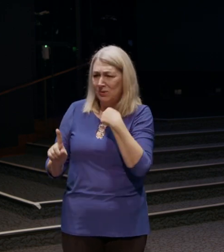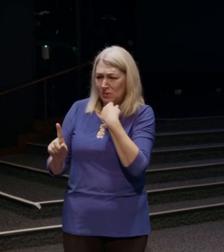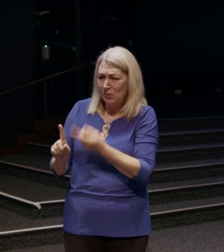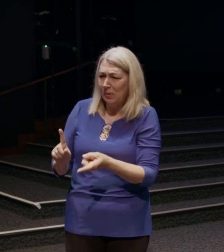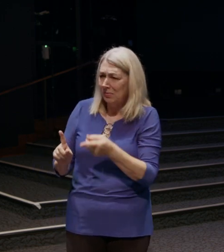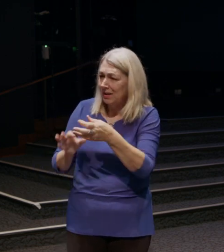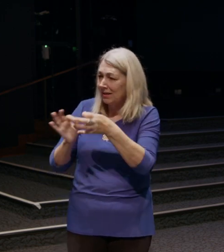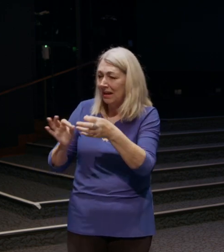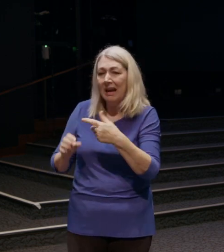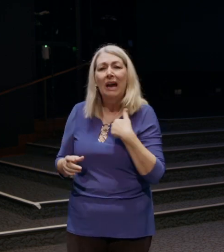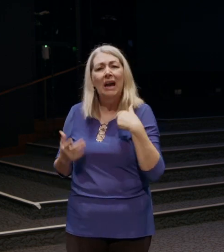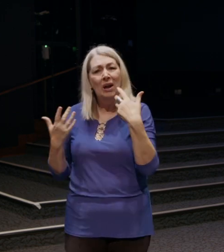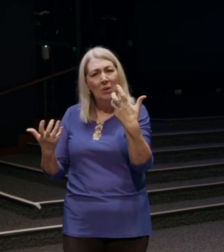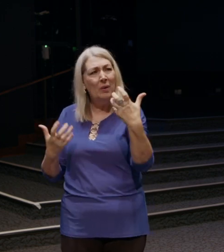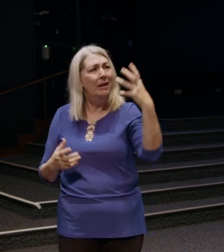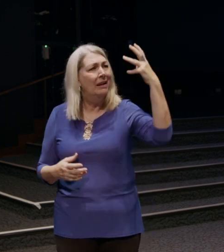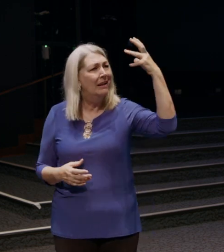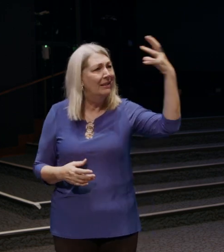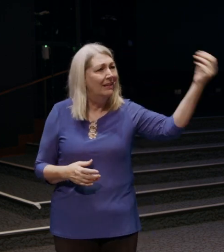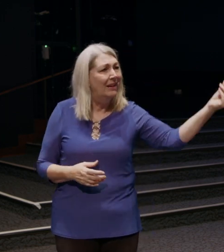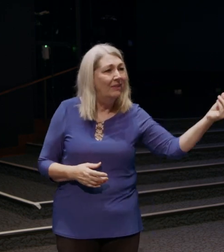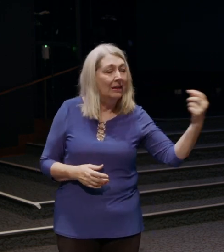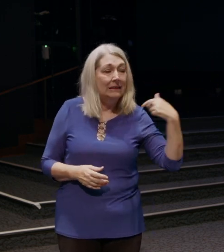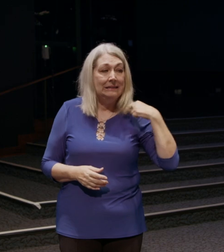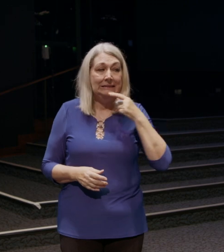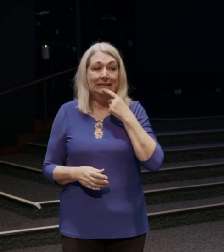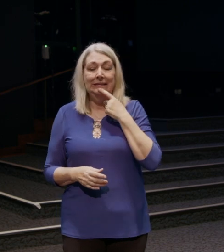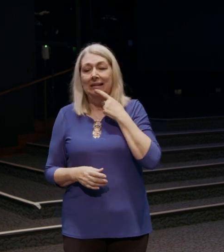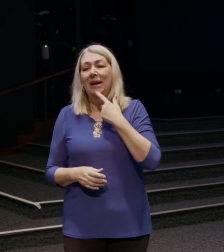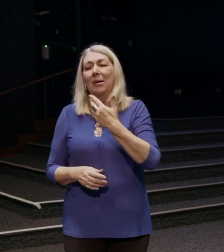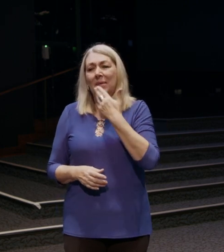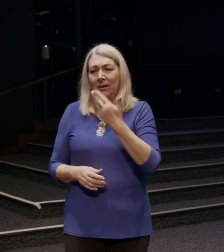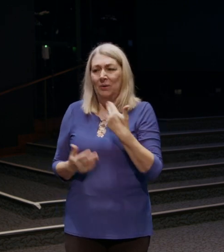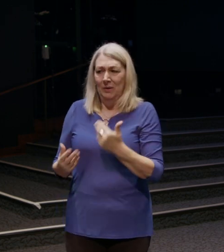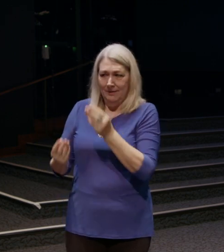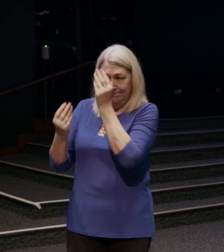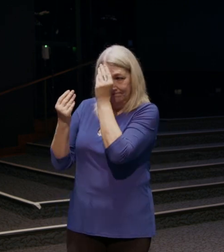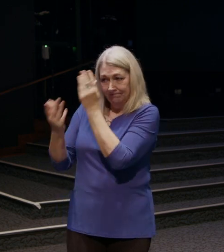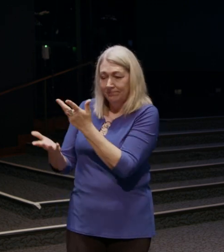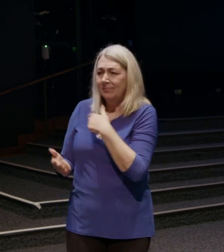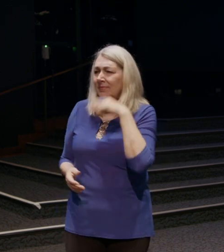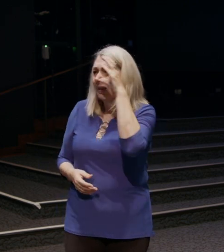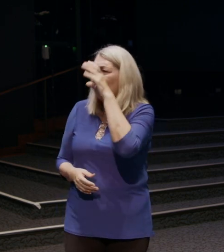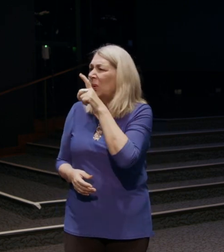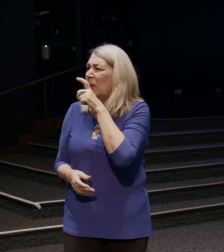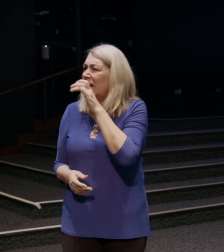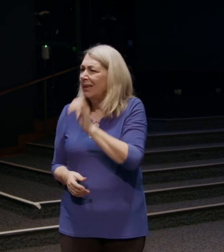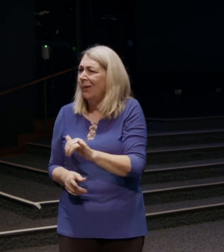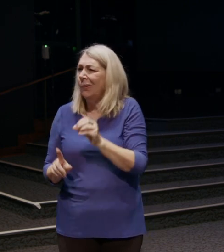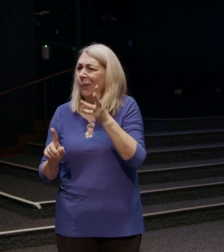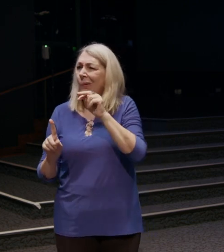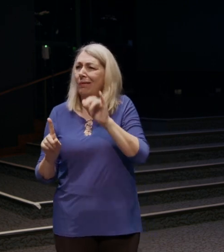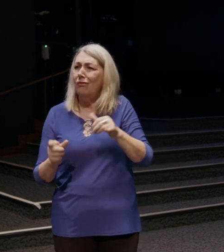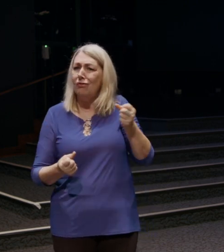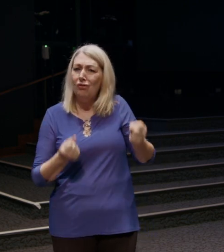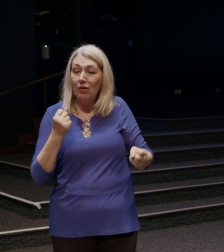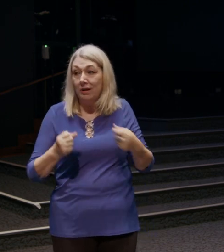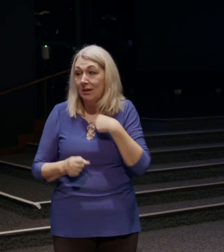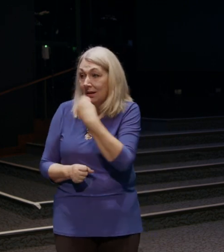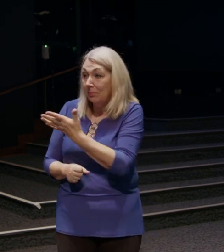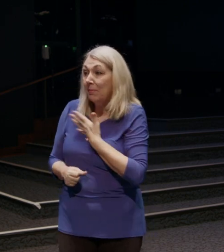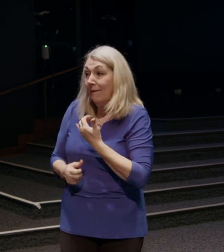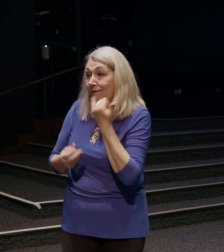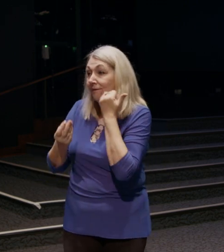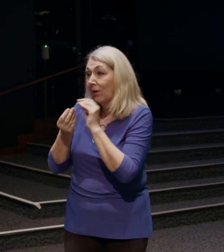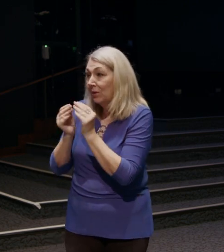just driving off. I could have, but I didn't. I went, I found him. We exchanged phone numbers.